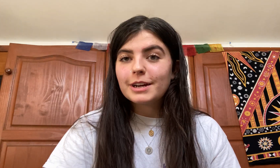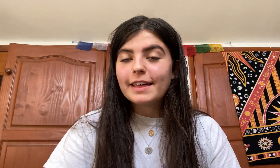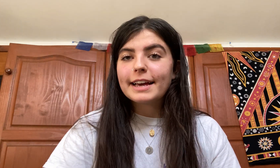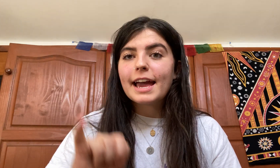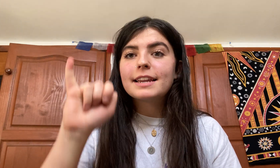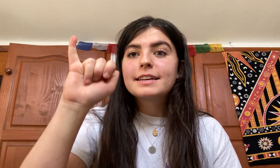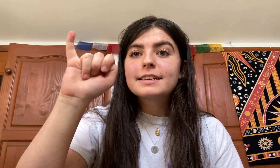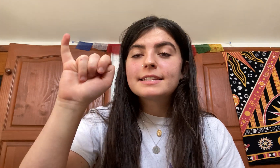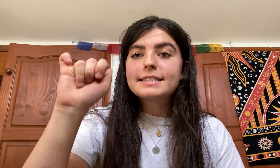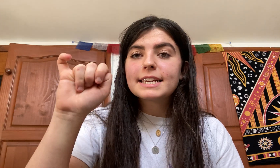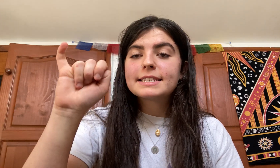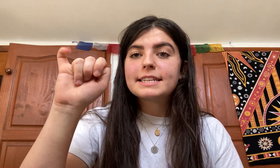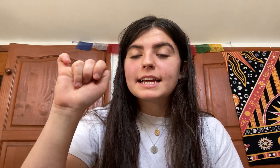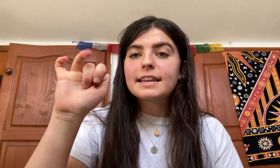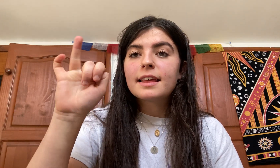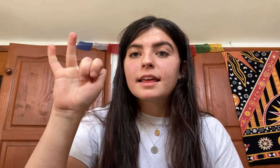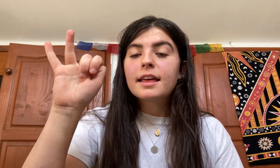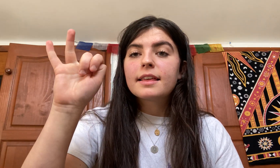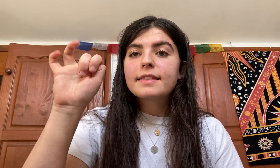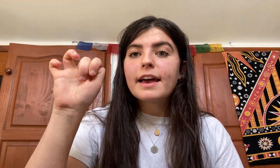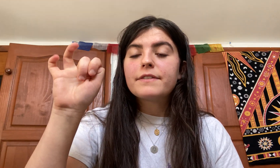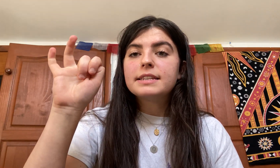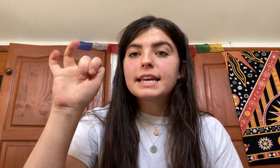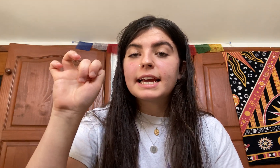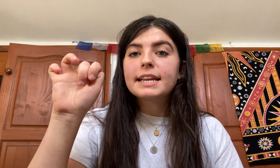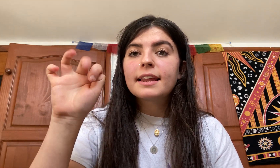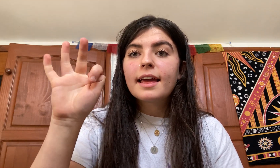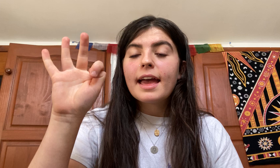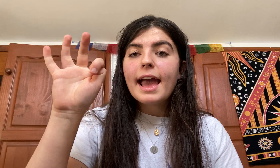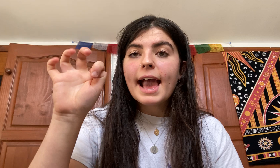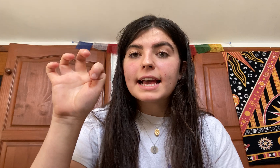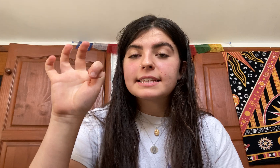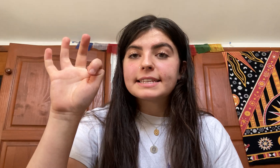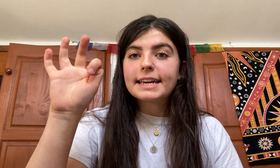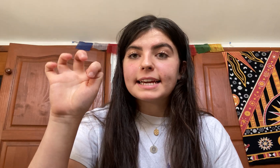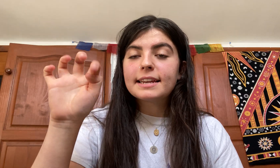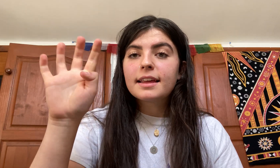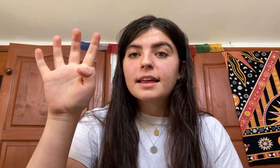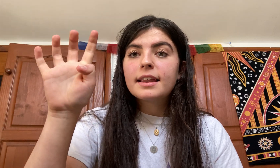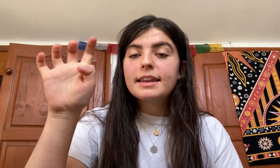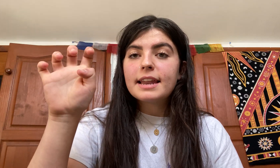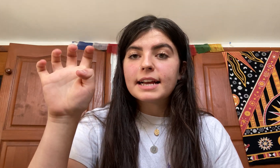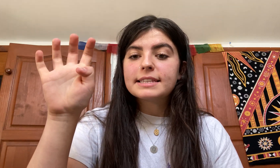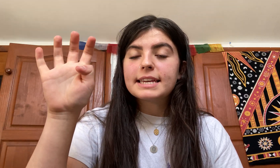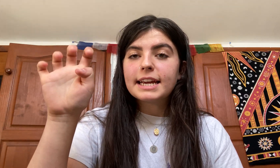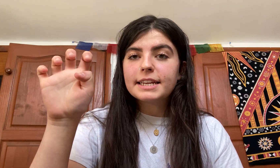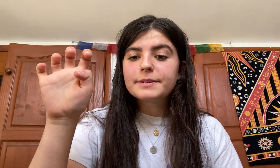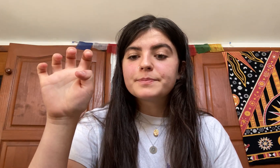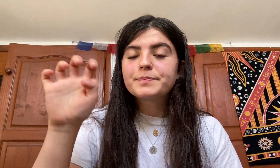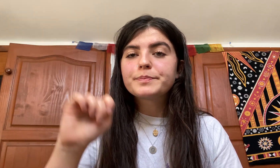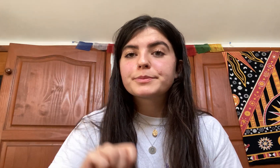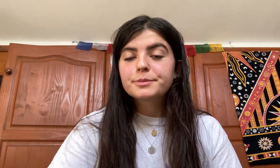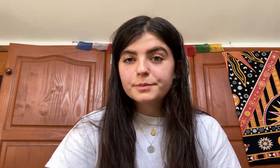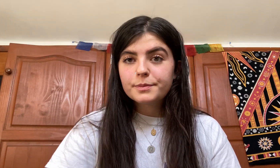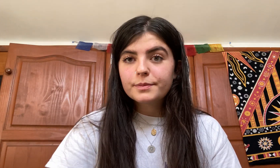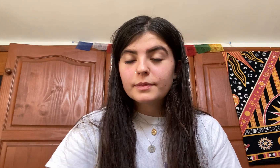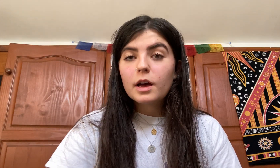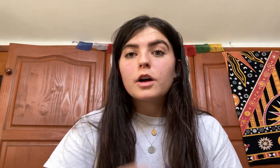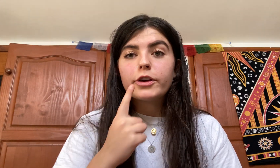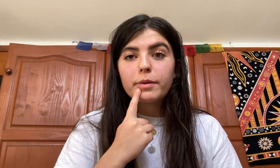that again. 16, 17, 18, 19. I'll do it with my